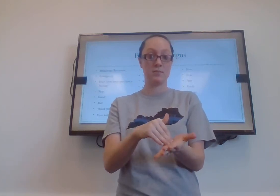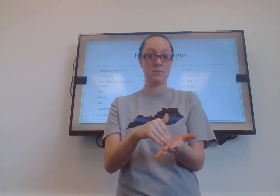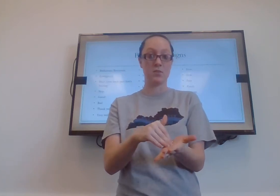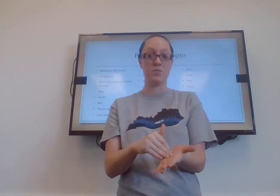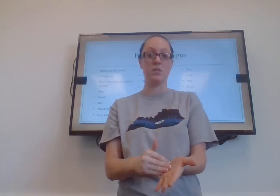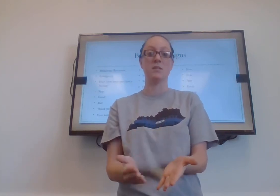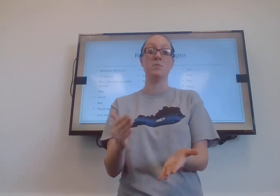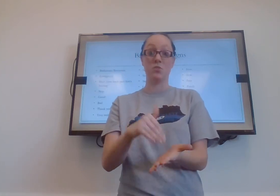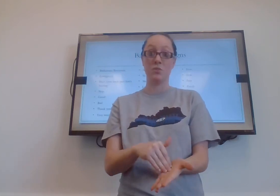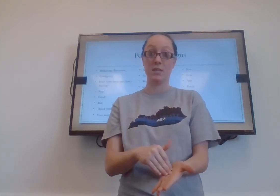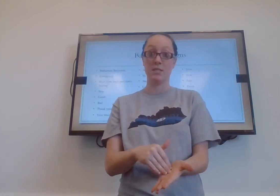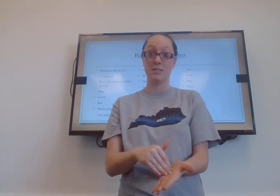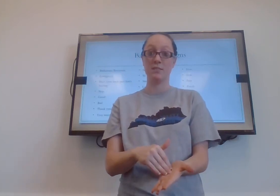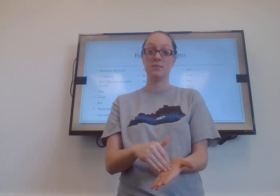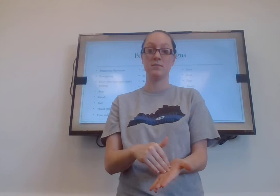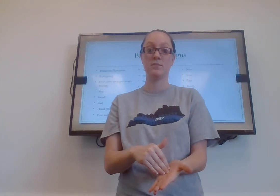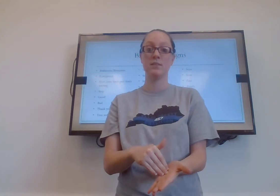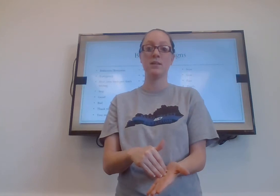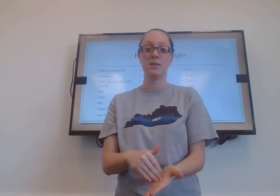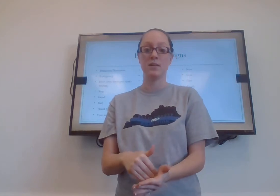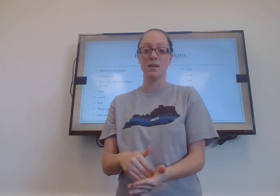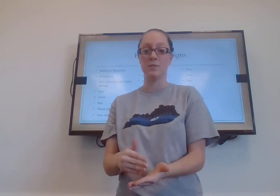So if you need them to do it again,